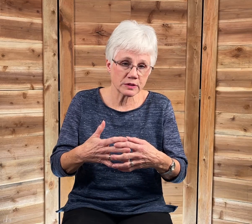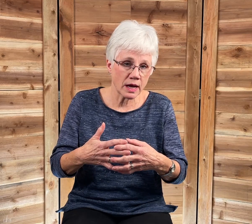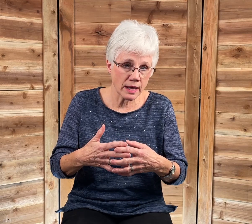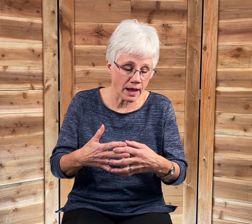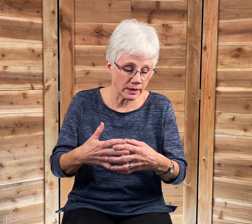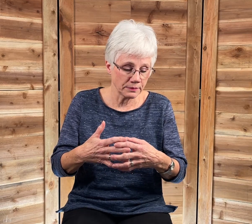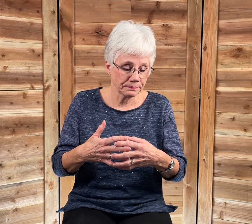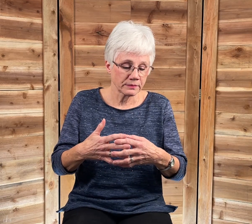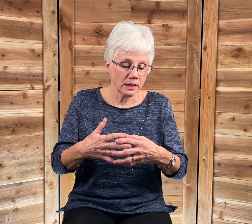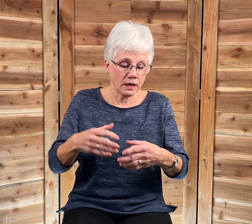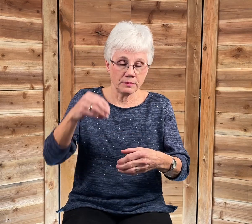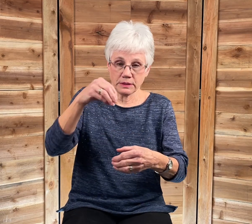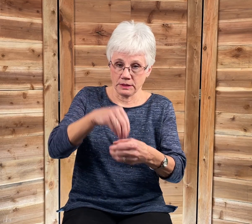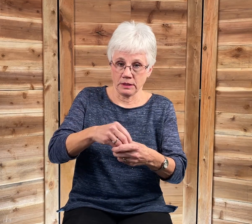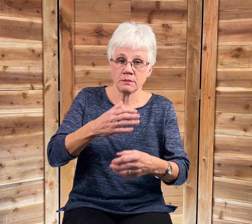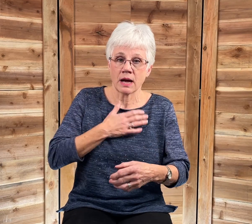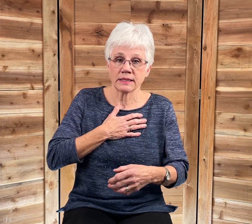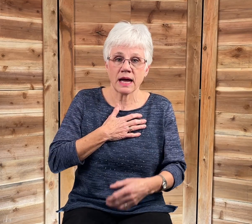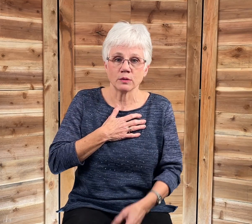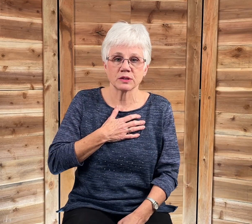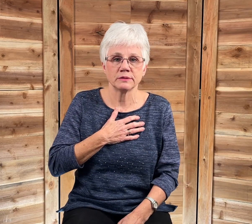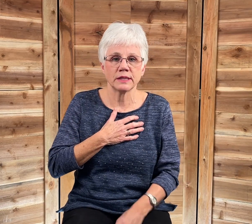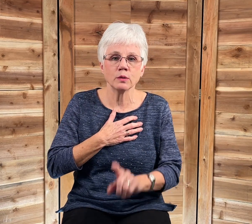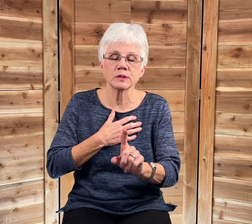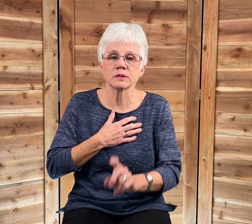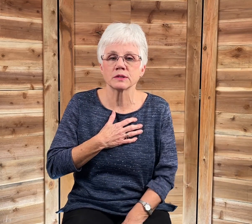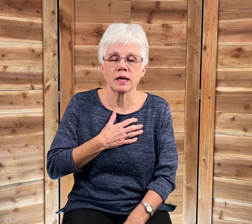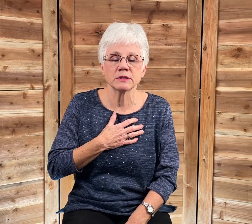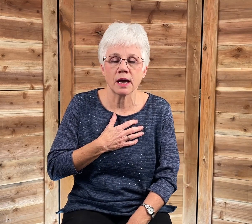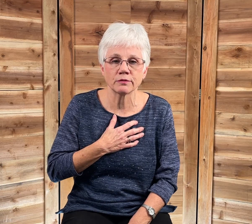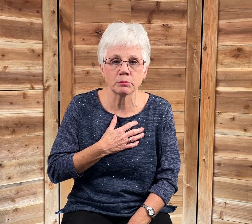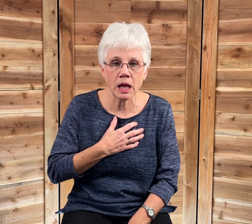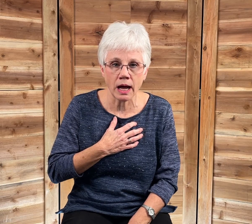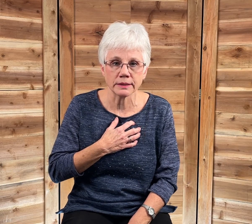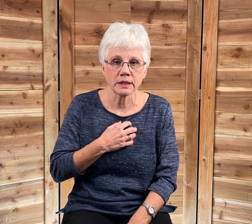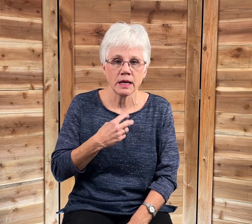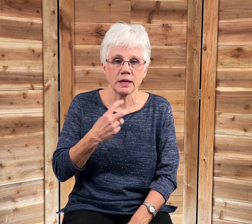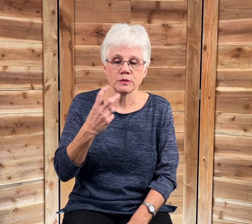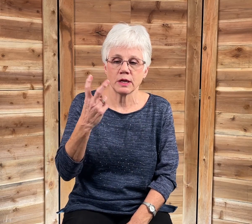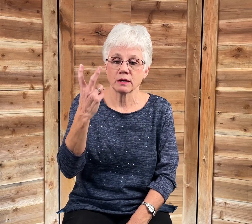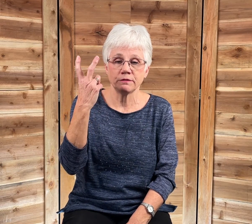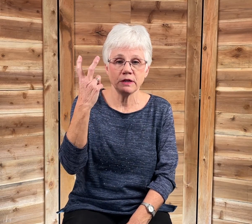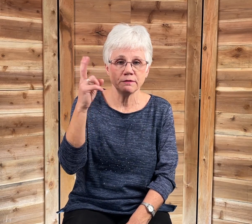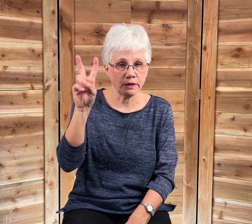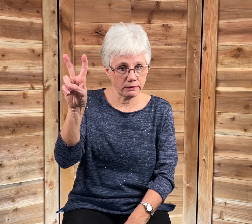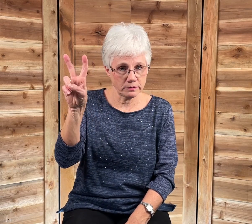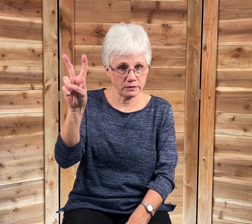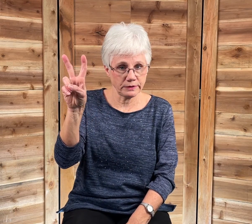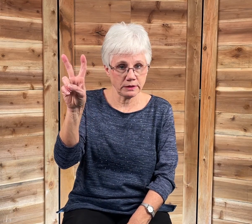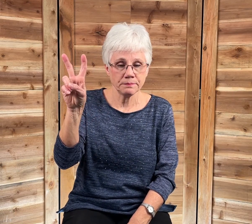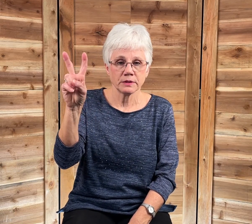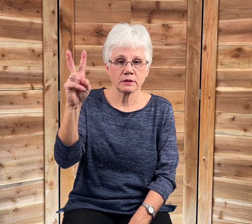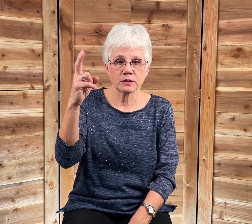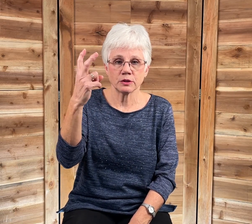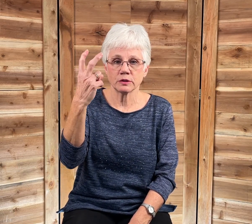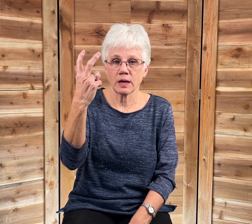have to sign and. In my doubts. Doubts is the same sign for blind. And you take a V finger, this is